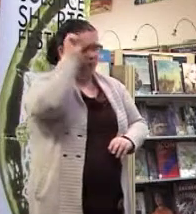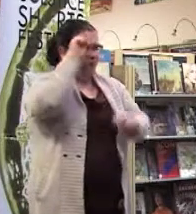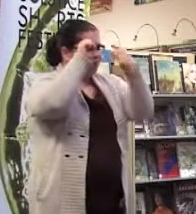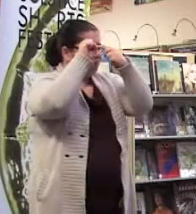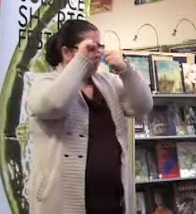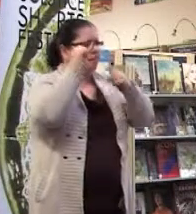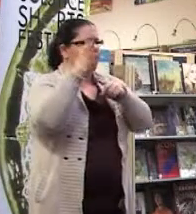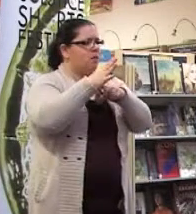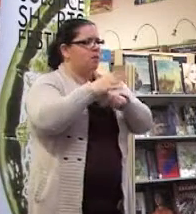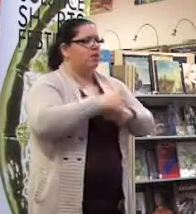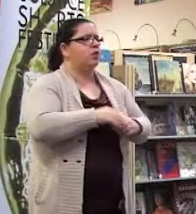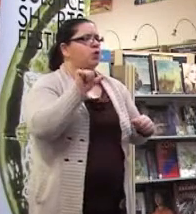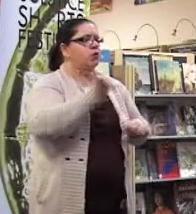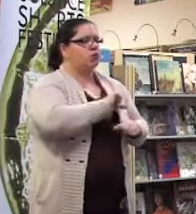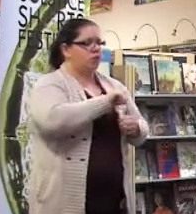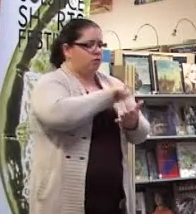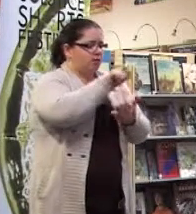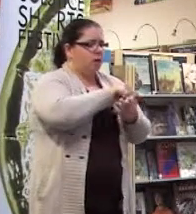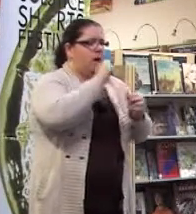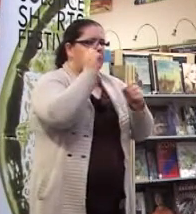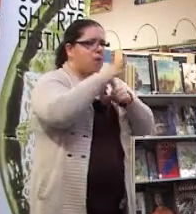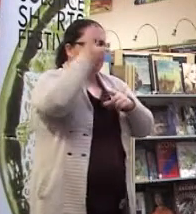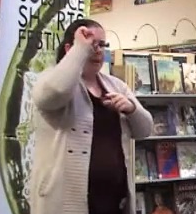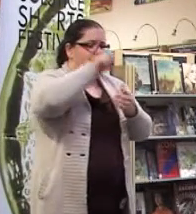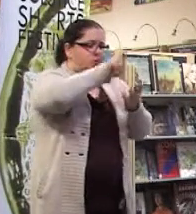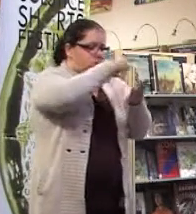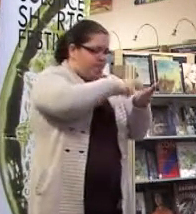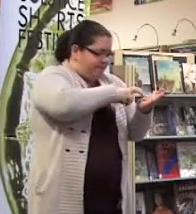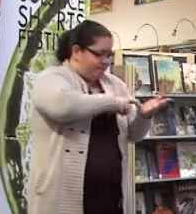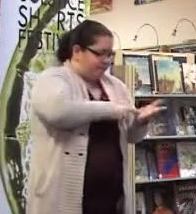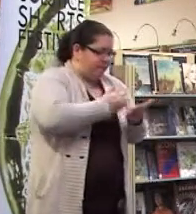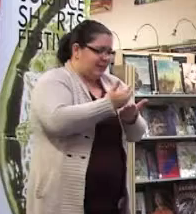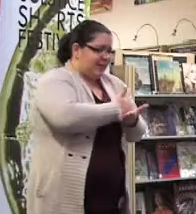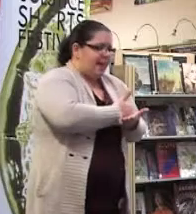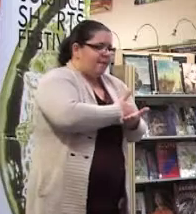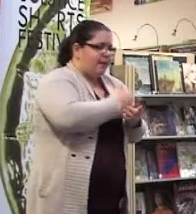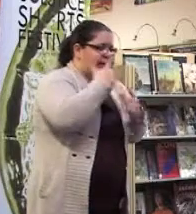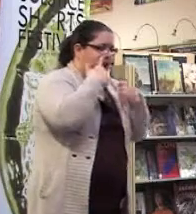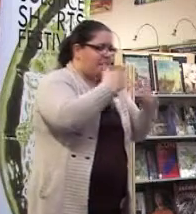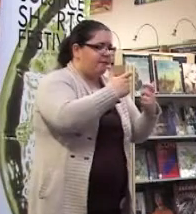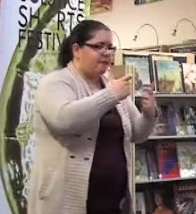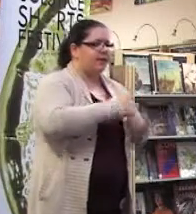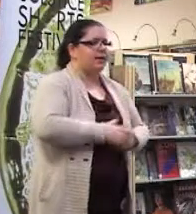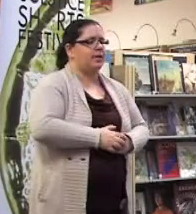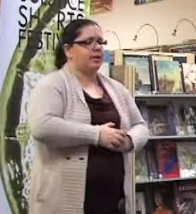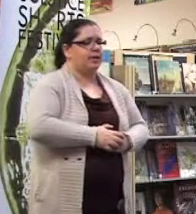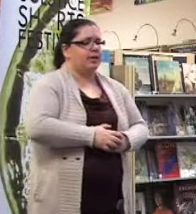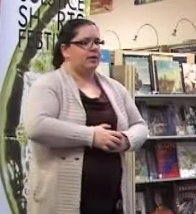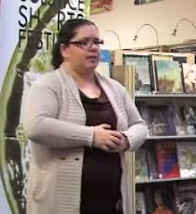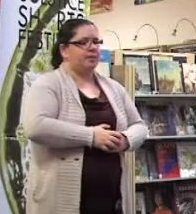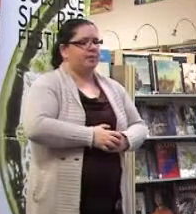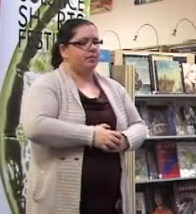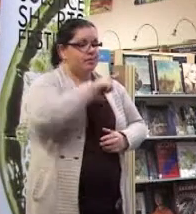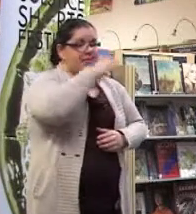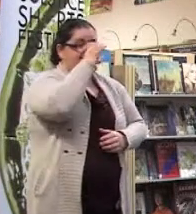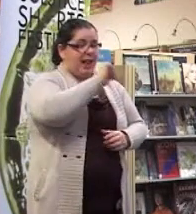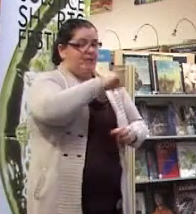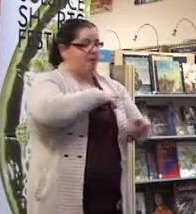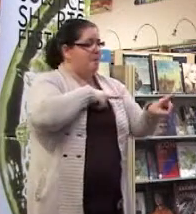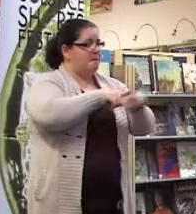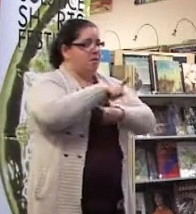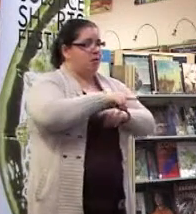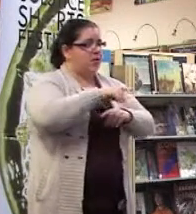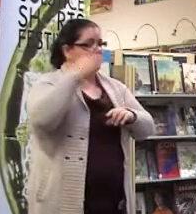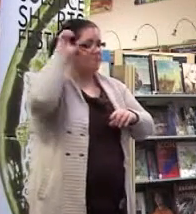very important. You should write down the important memories and store them carefully. The creature on this earth who has the longest memory is the